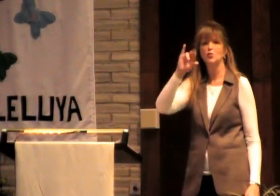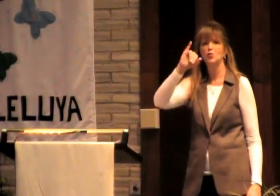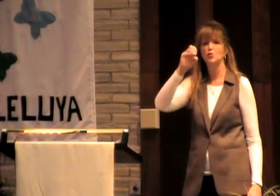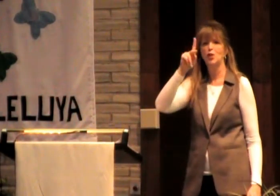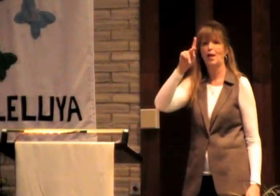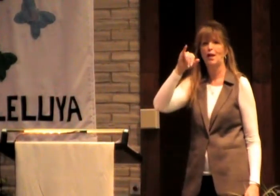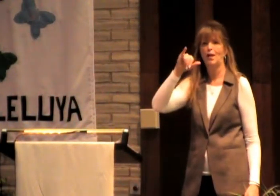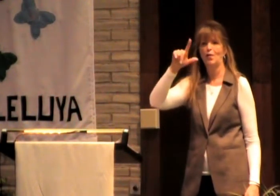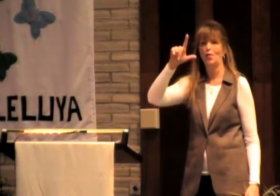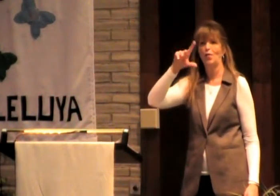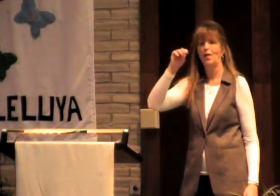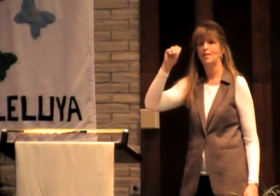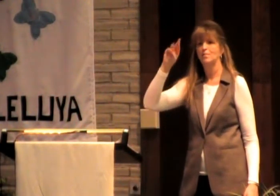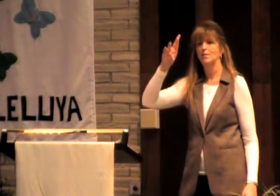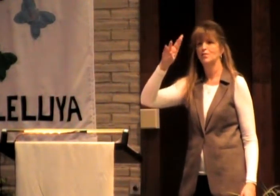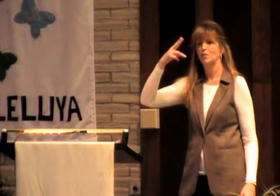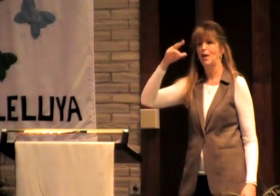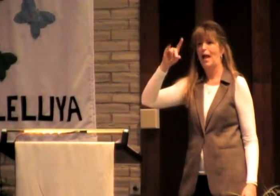like